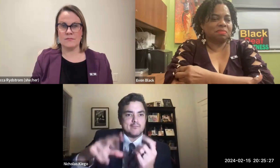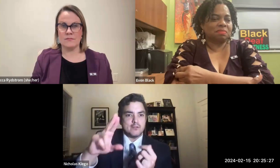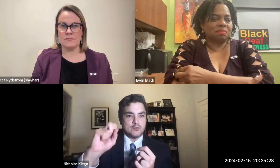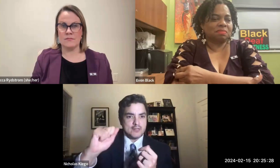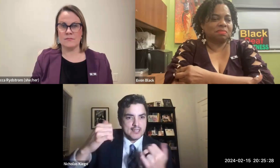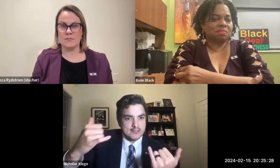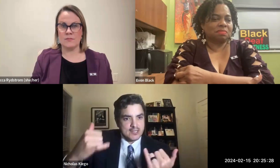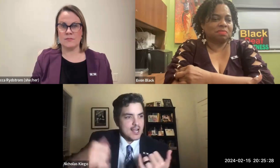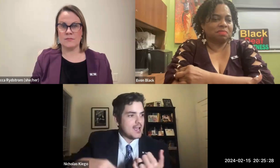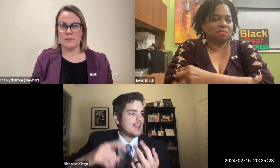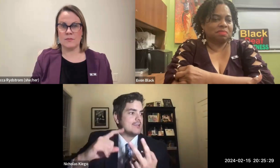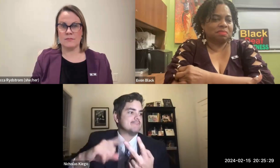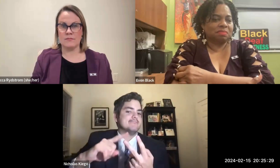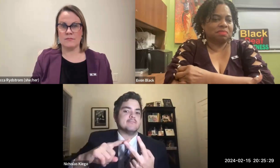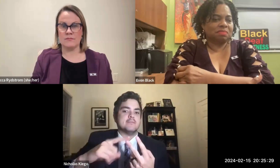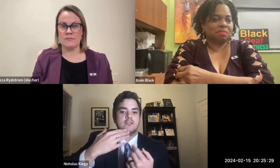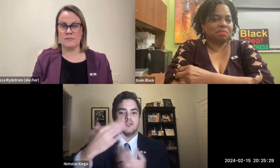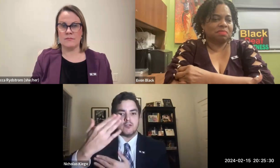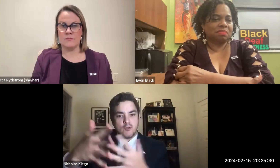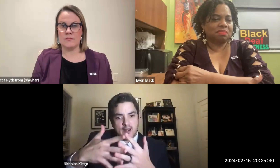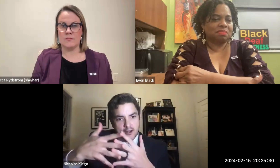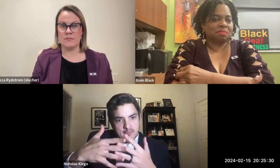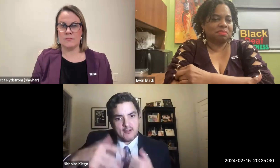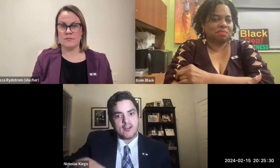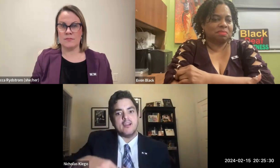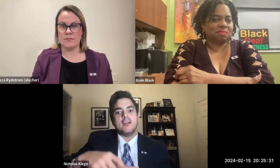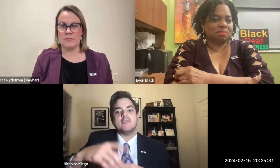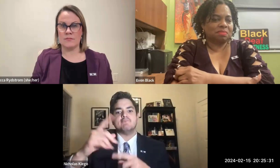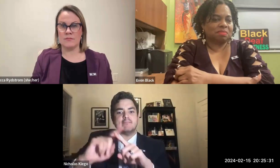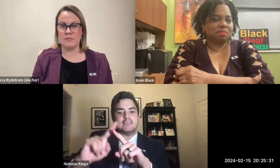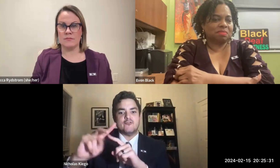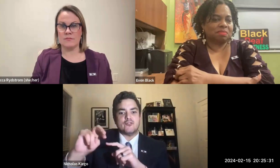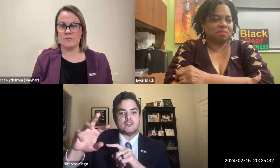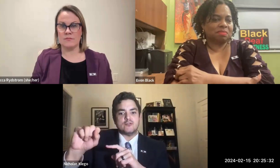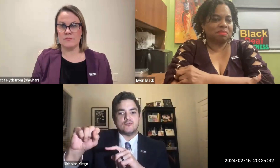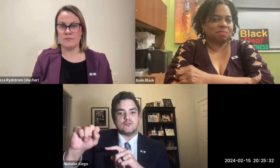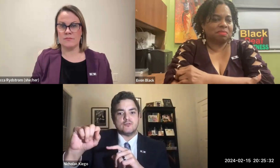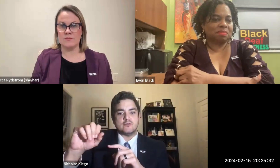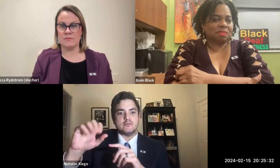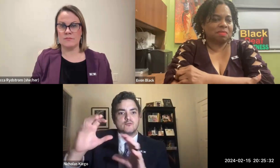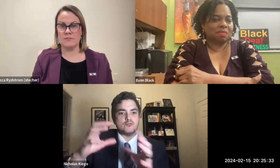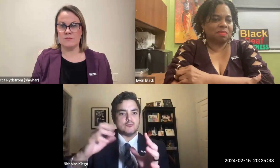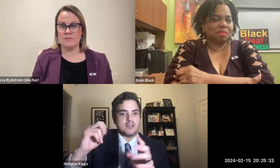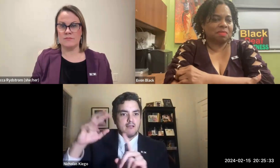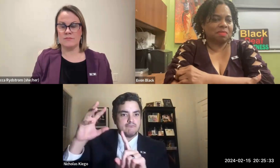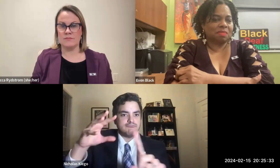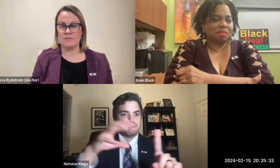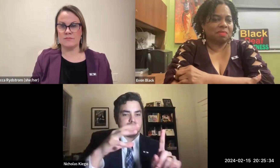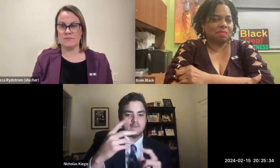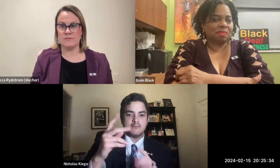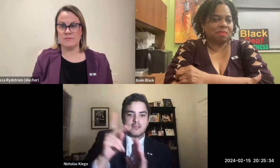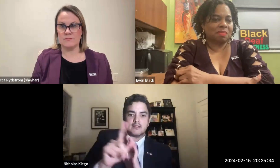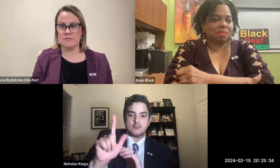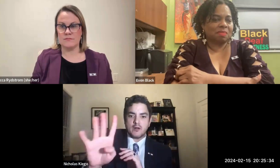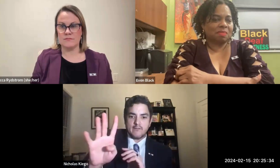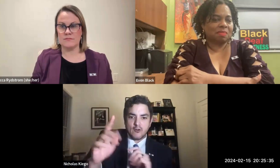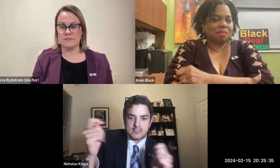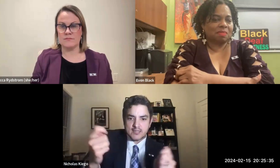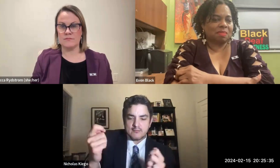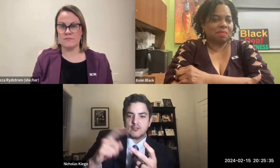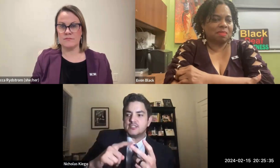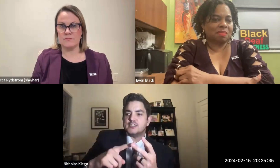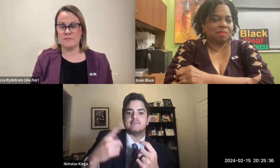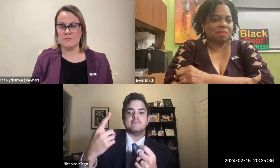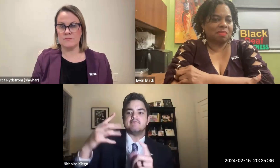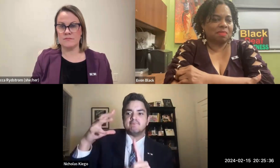And let's see, we're checking in with places like USA Today newspaper, Good